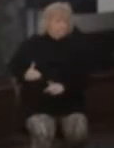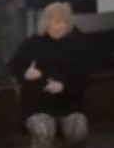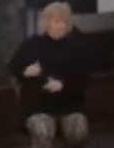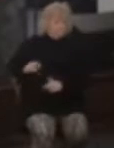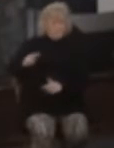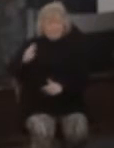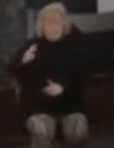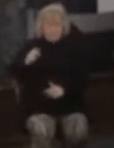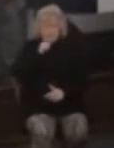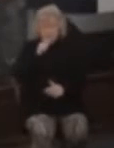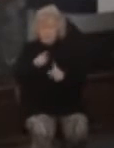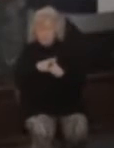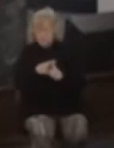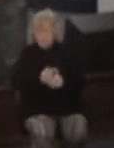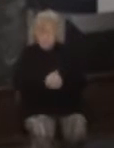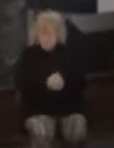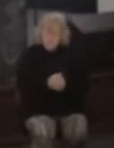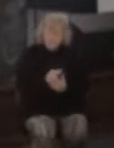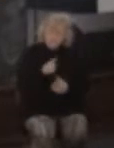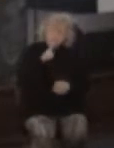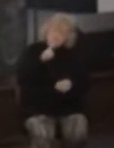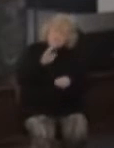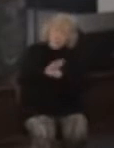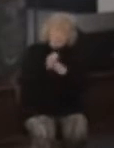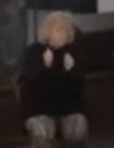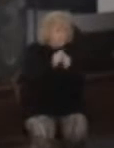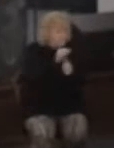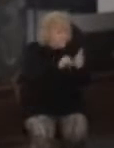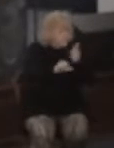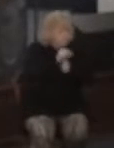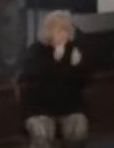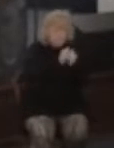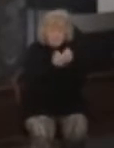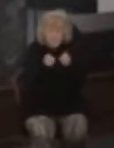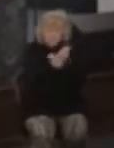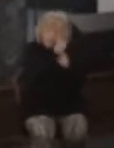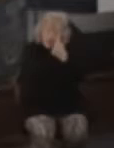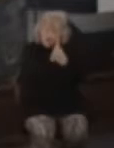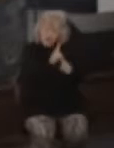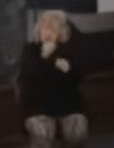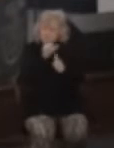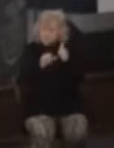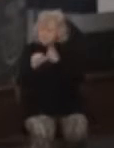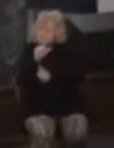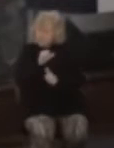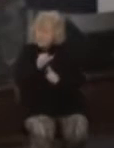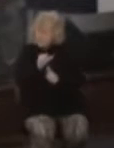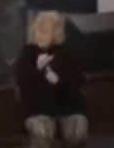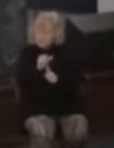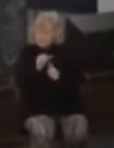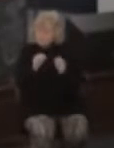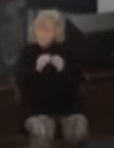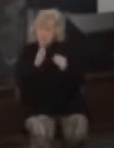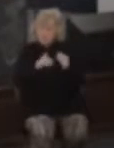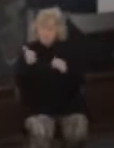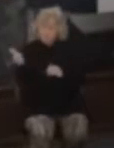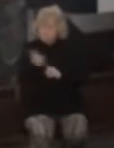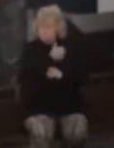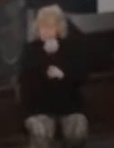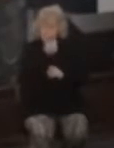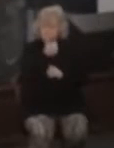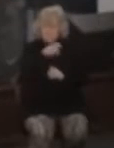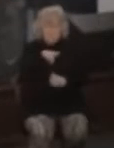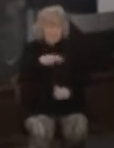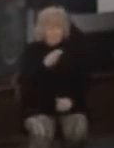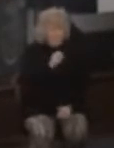10 says, be devoted to one another in love. Honor one another above yourselves. Philippians chapter 2,